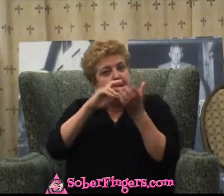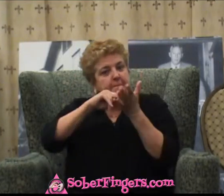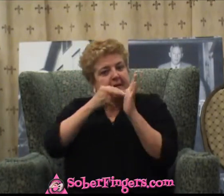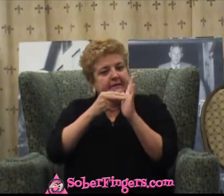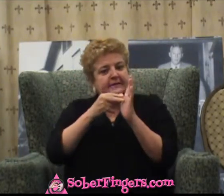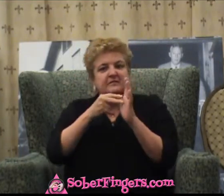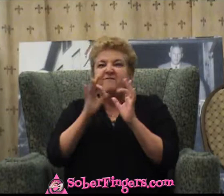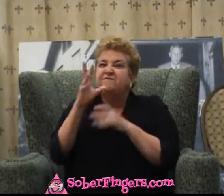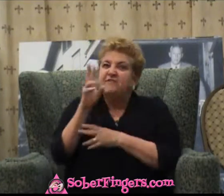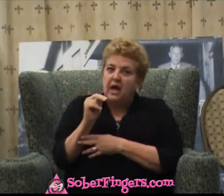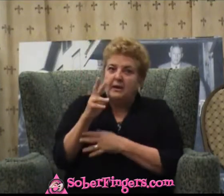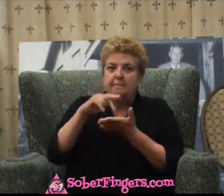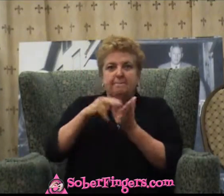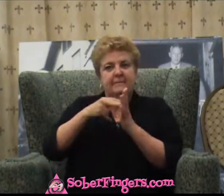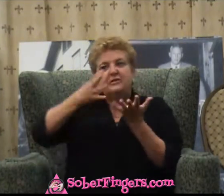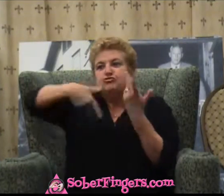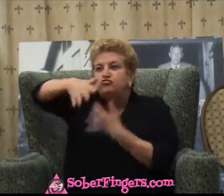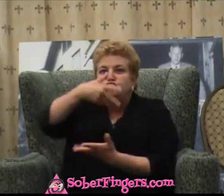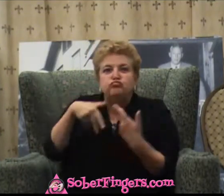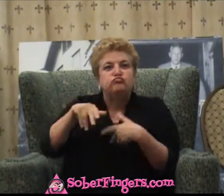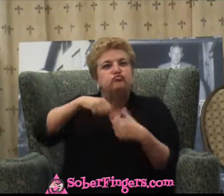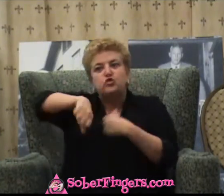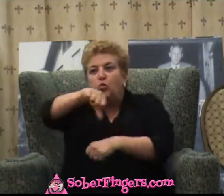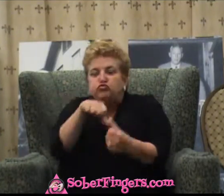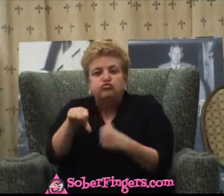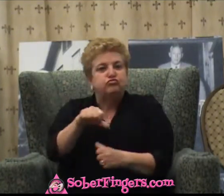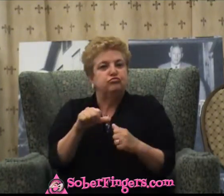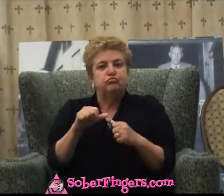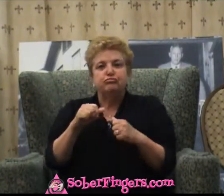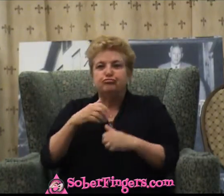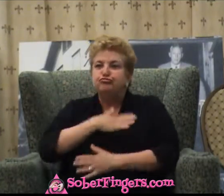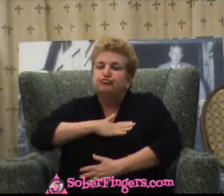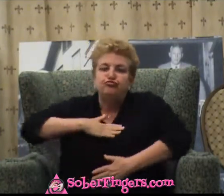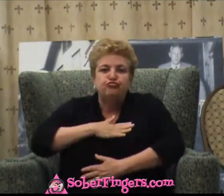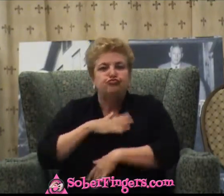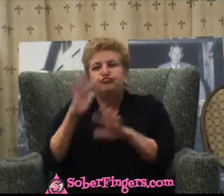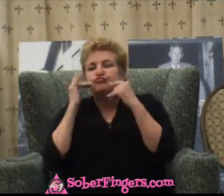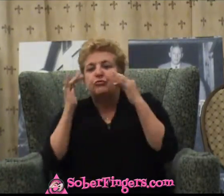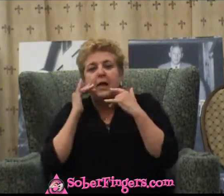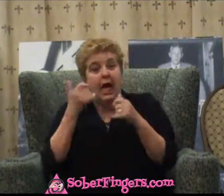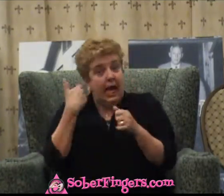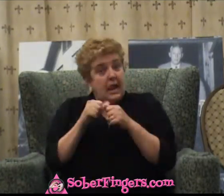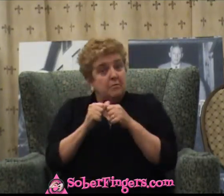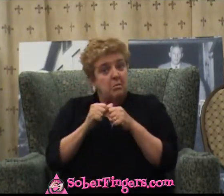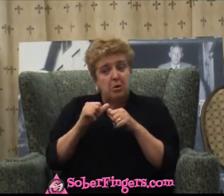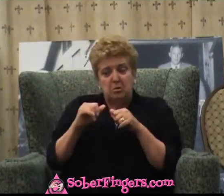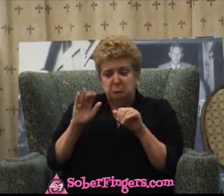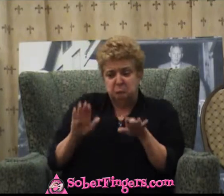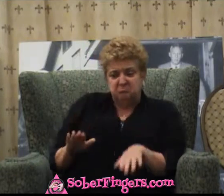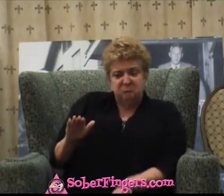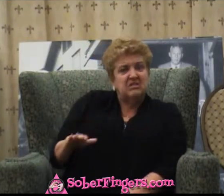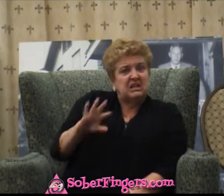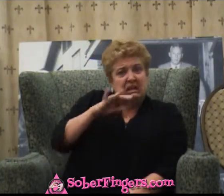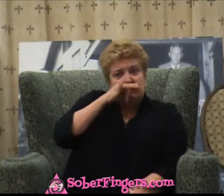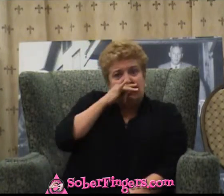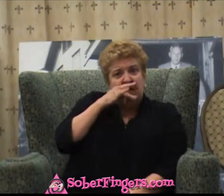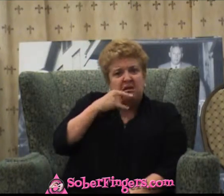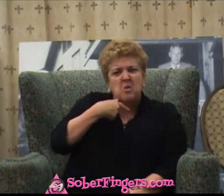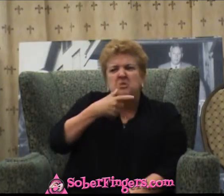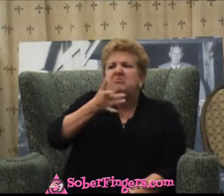something friendly. I even remember, as a small child, tasting alcohol because my aunts and uncles would leave them on the table. And I don't